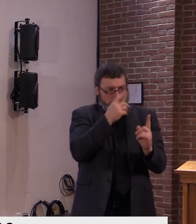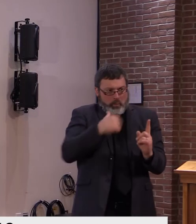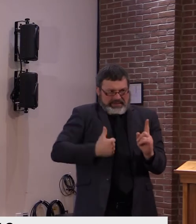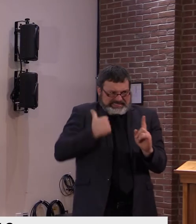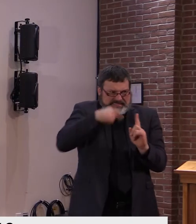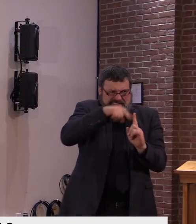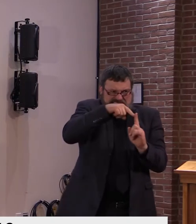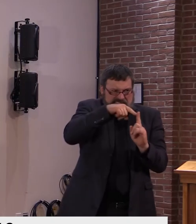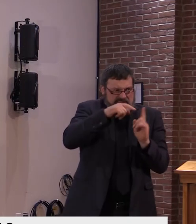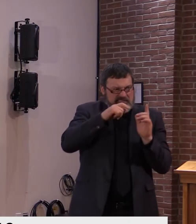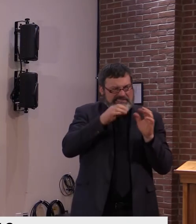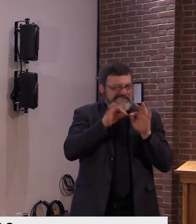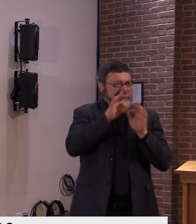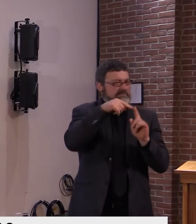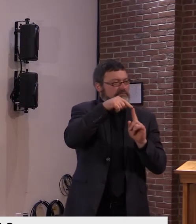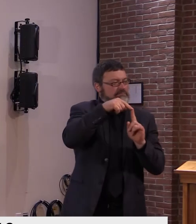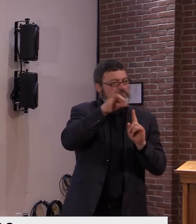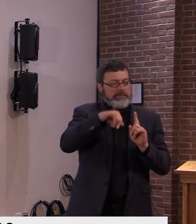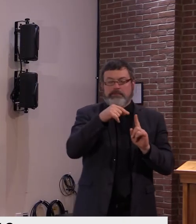Joe, the Barton Chronicle.